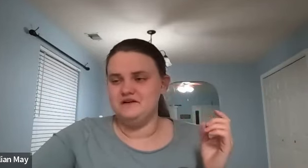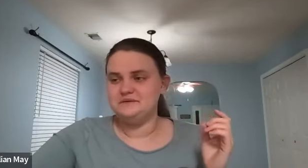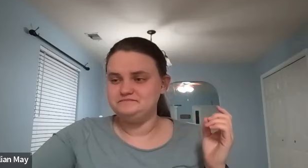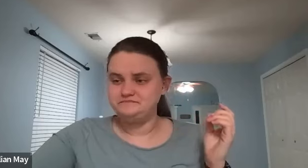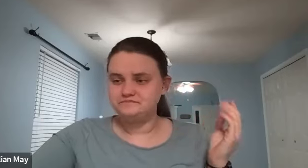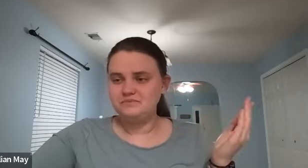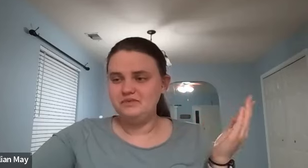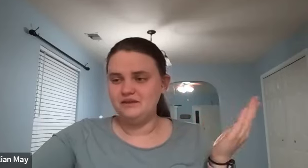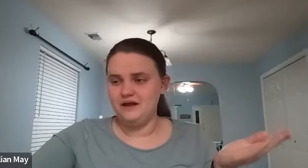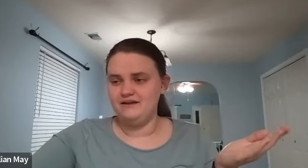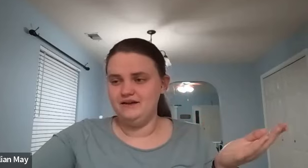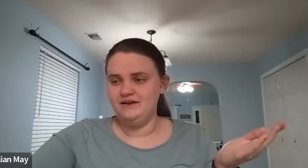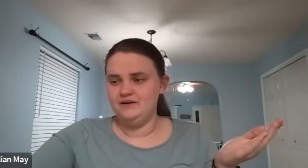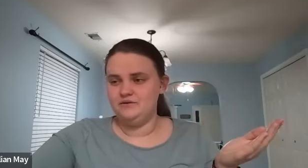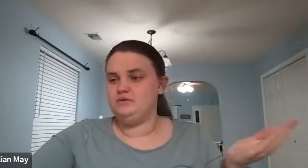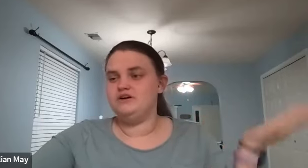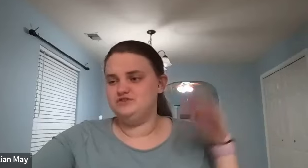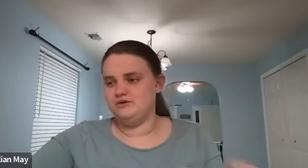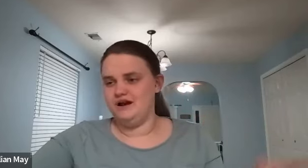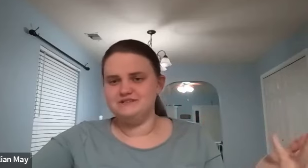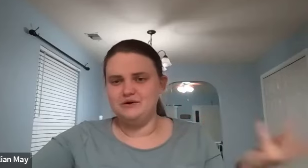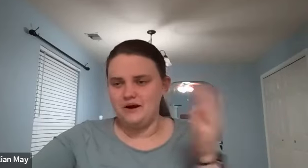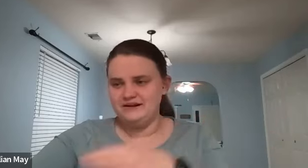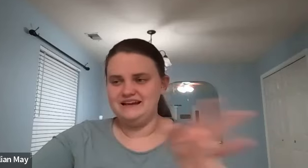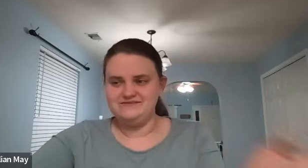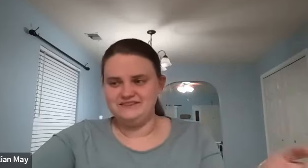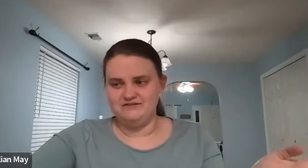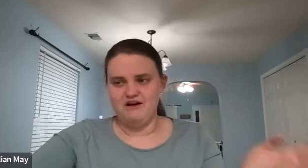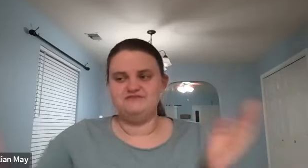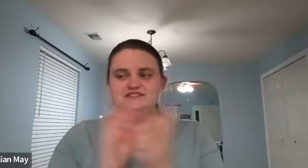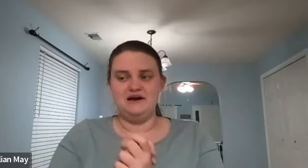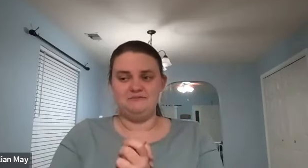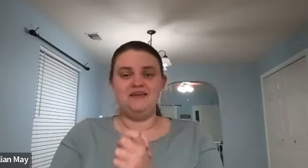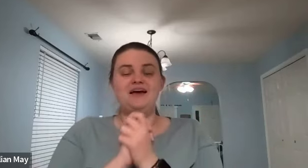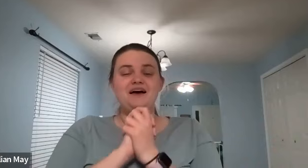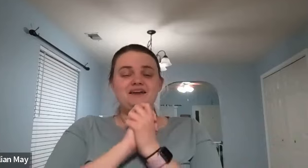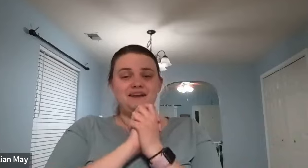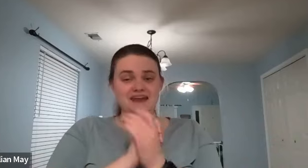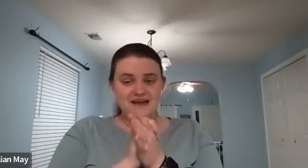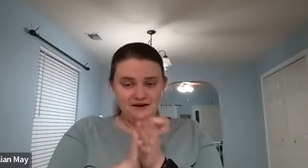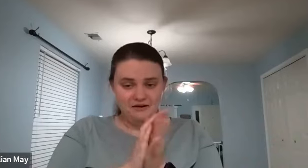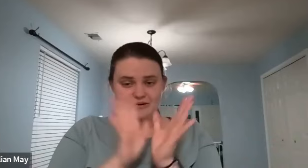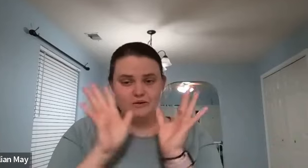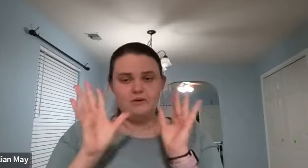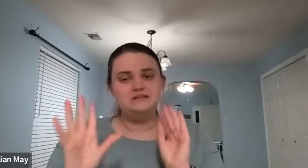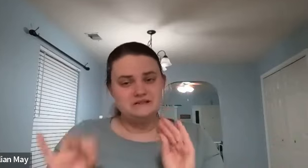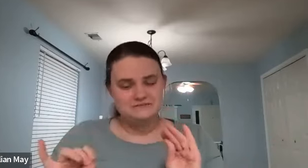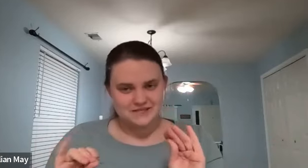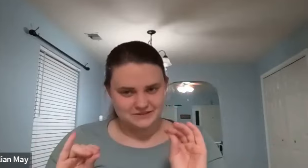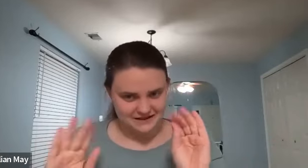it. Okay. We were on door. I was like, where did I even leave off? So now what we'll do is we'll take a